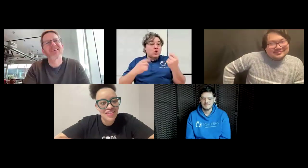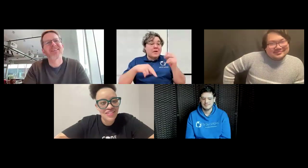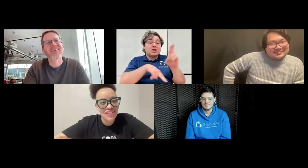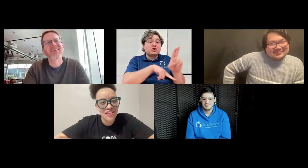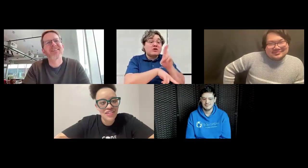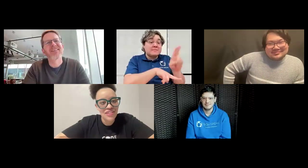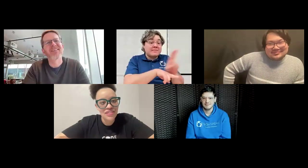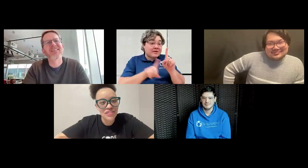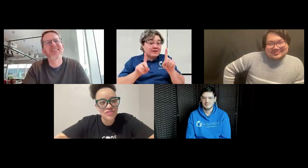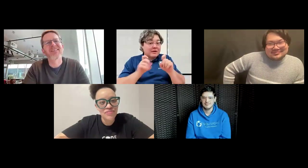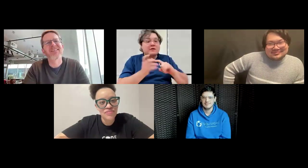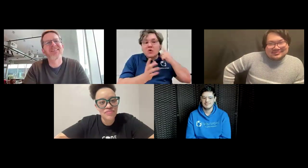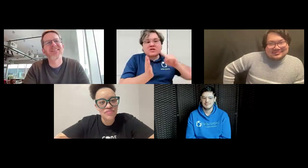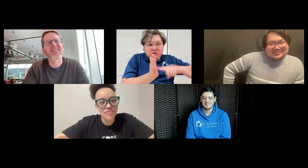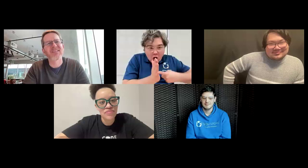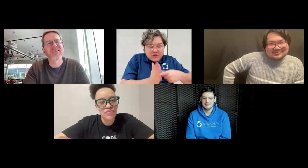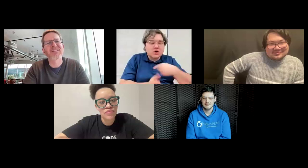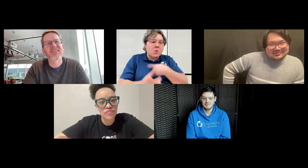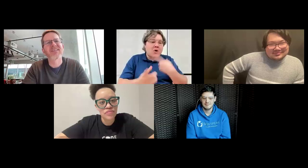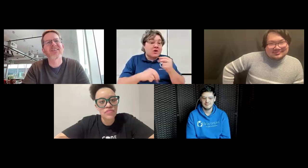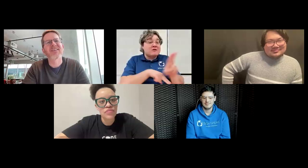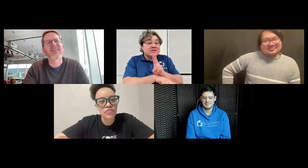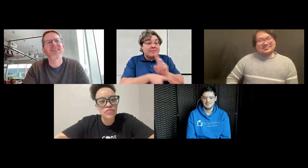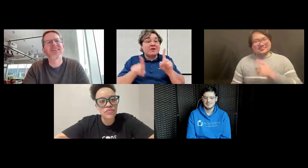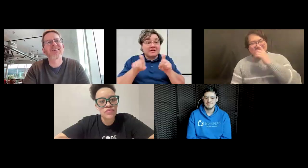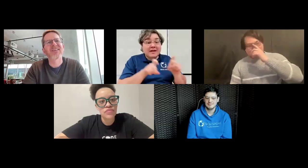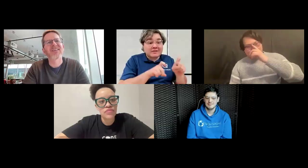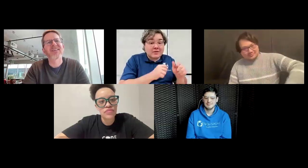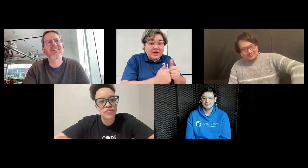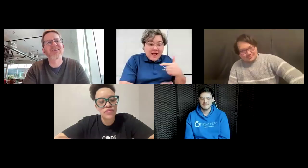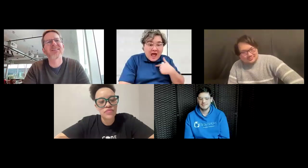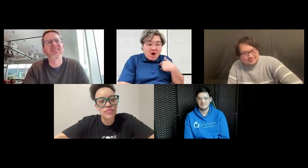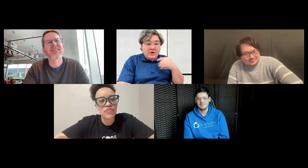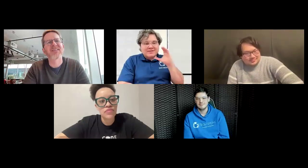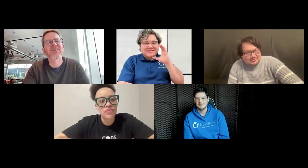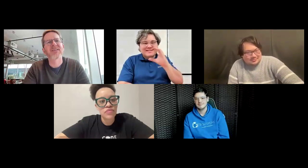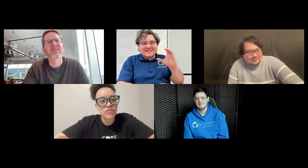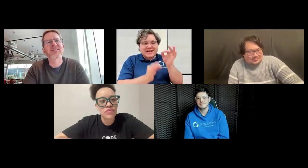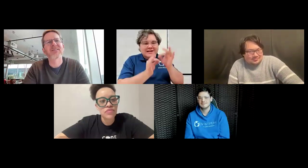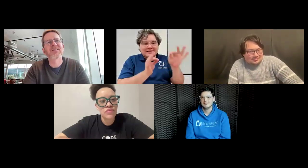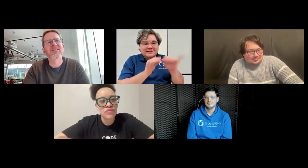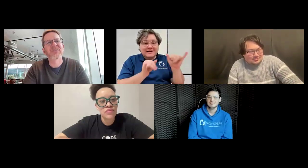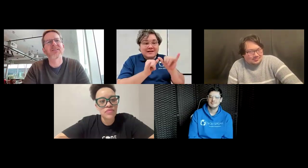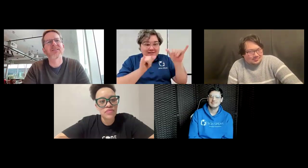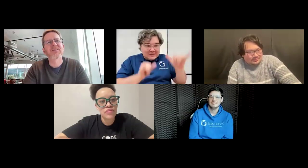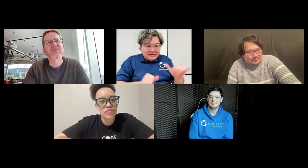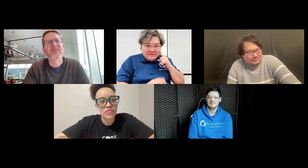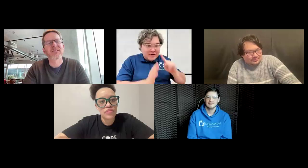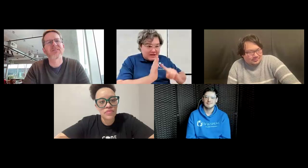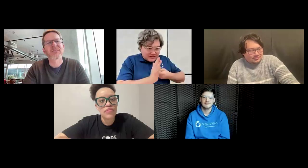So really, I think what we would say is, for starters, do some usability testing with